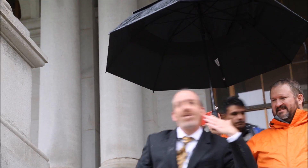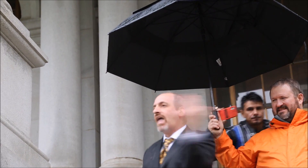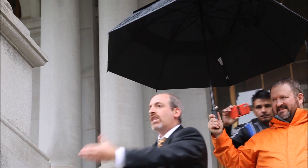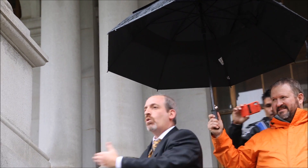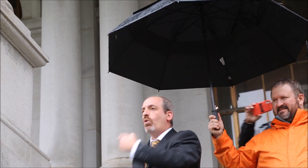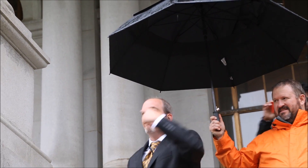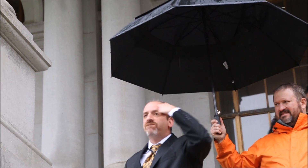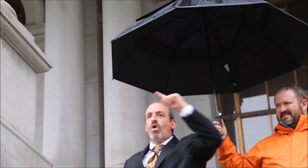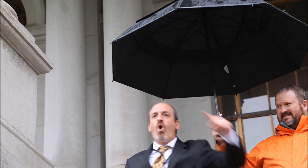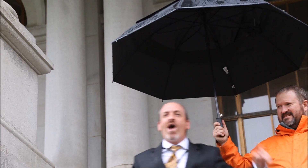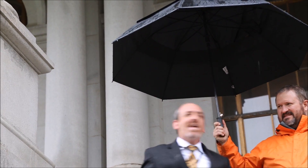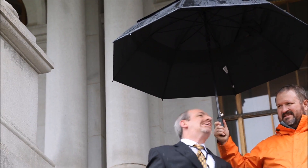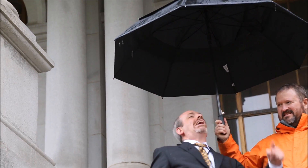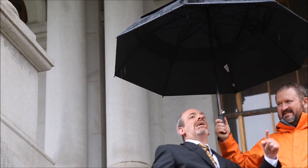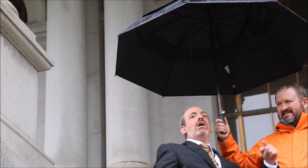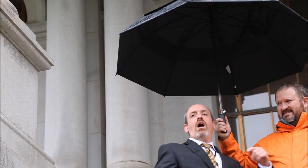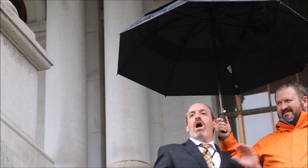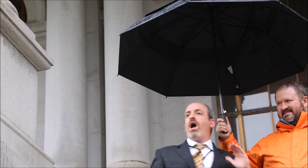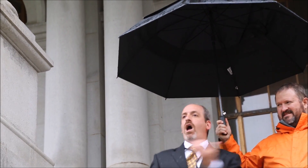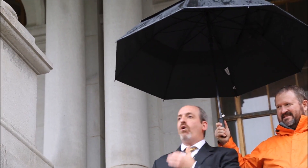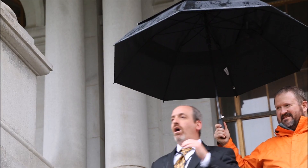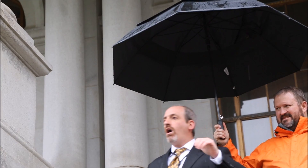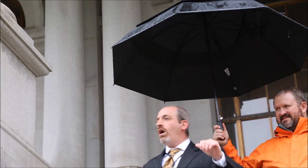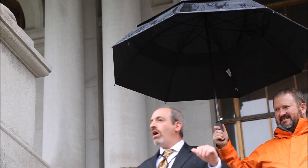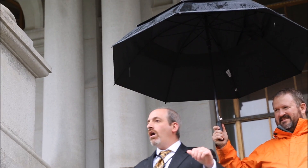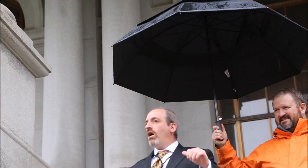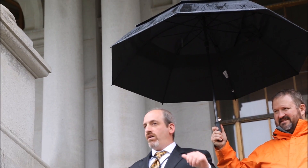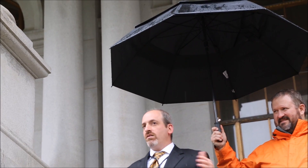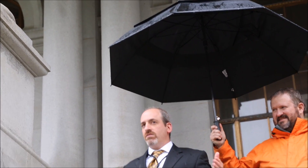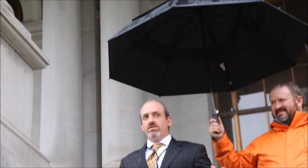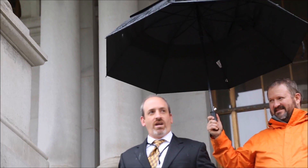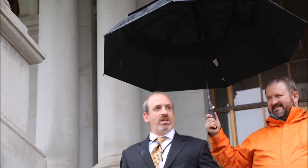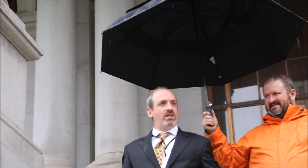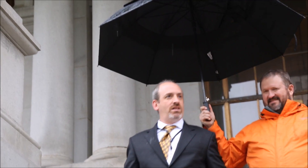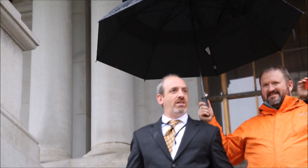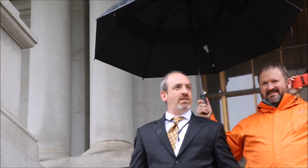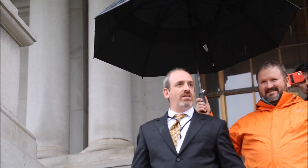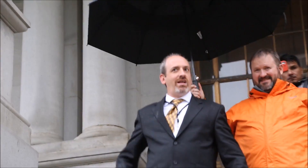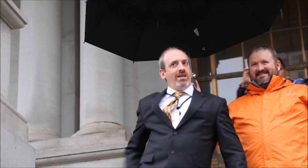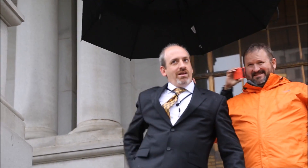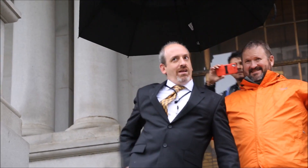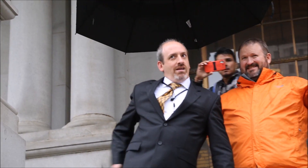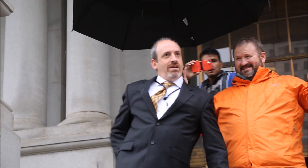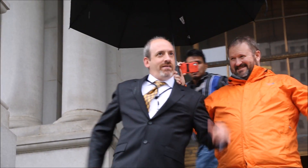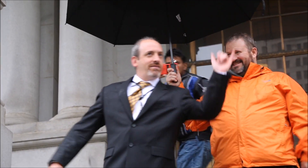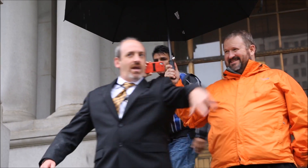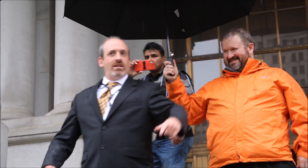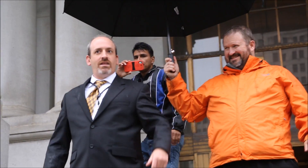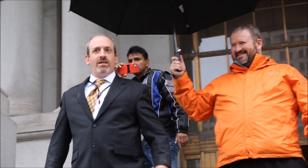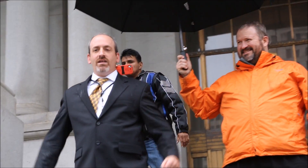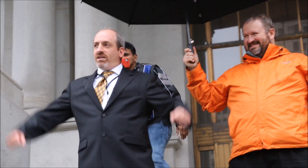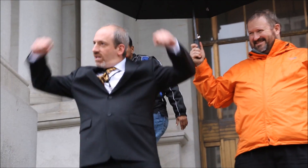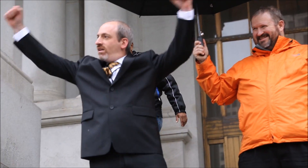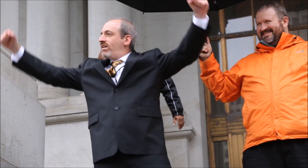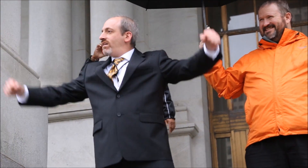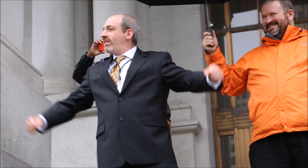interpreter. But they're, an emergency comes up and there's an emergency state of the situation or something. You can't see the interpreter on the